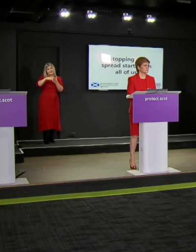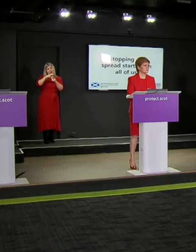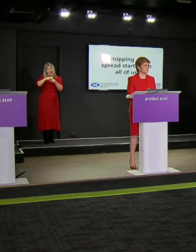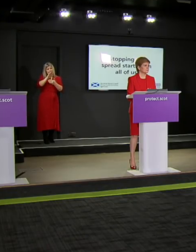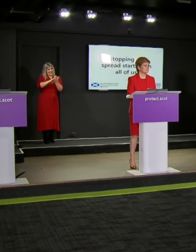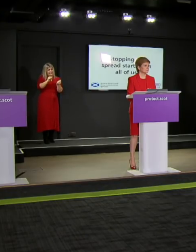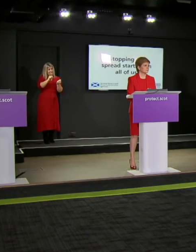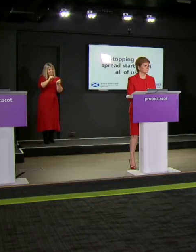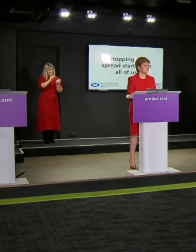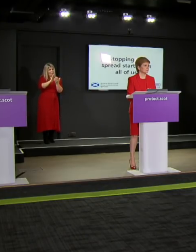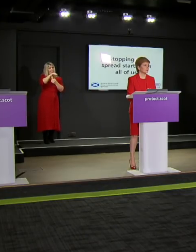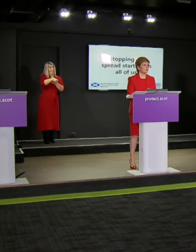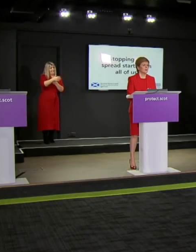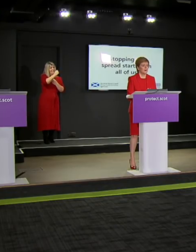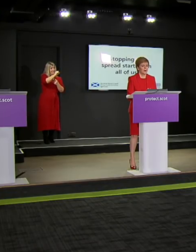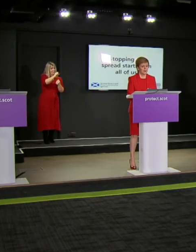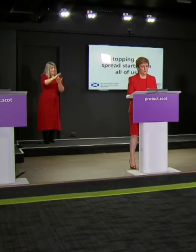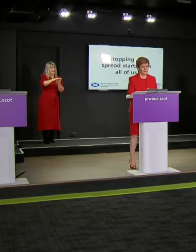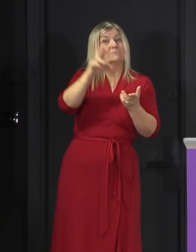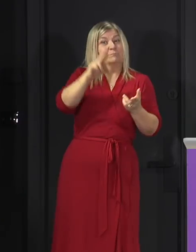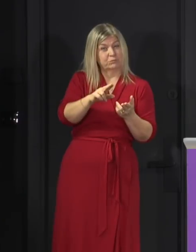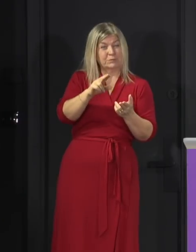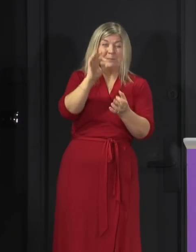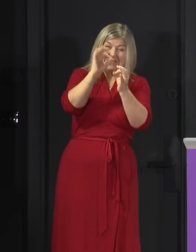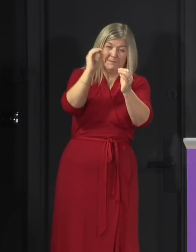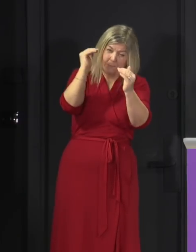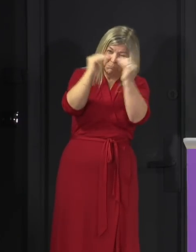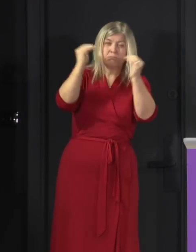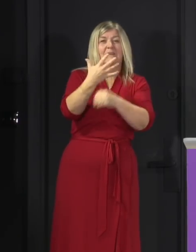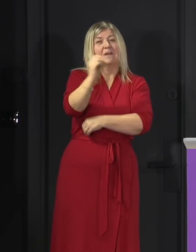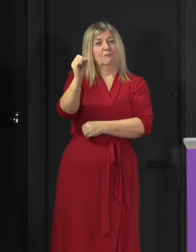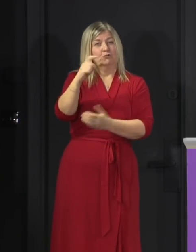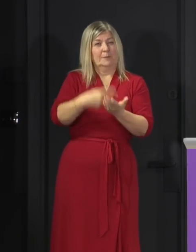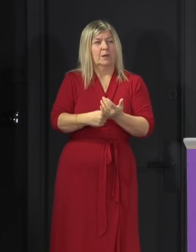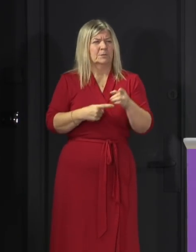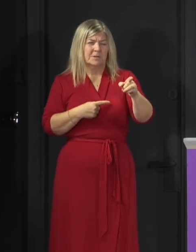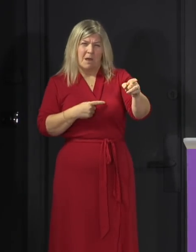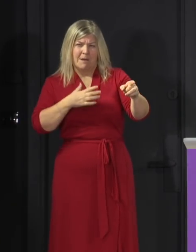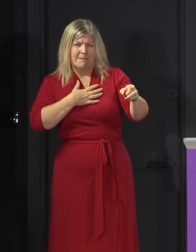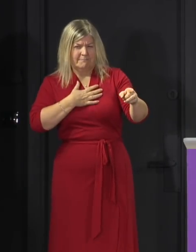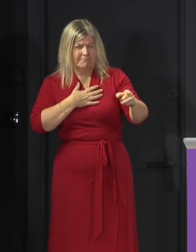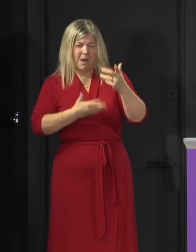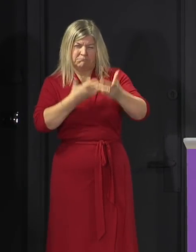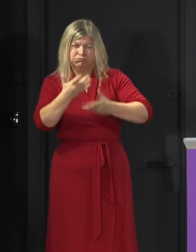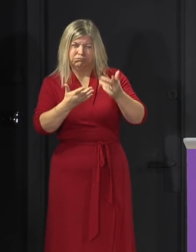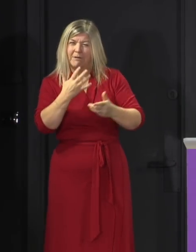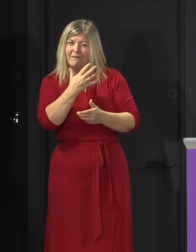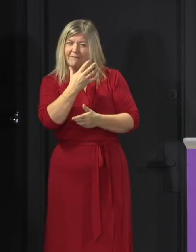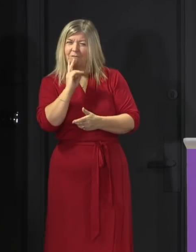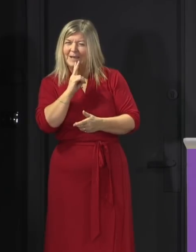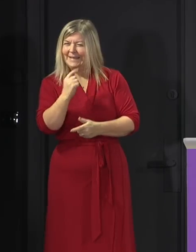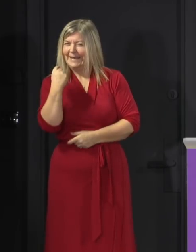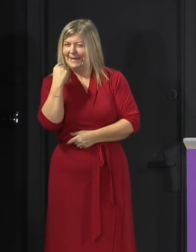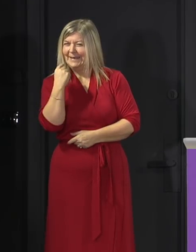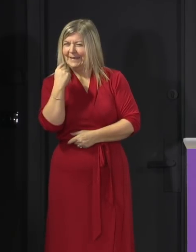so that it ends up as £500? I covered this on Friday, actually, in some detail, but I'm happy to do so again because